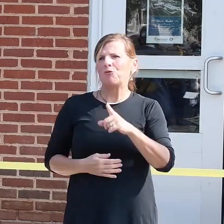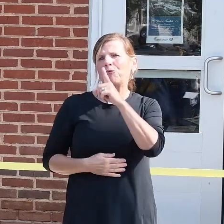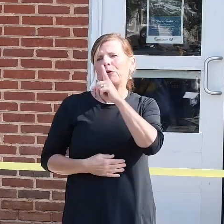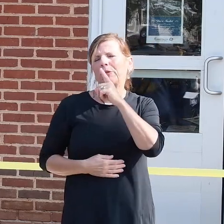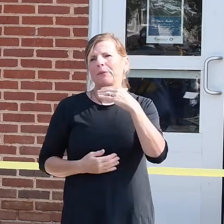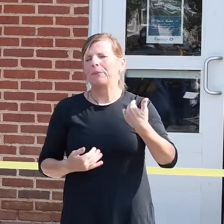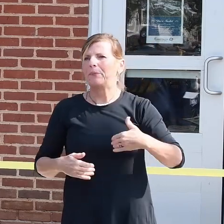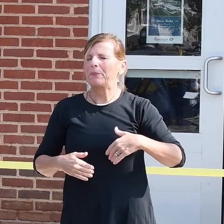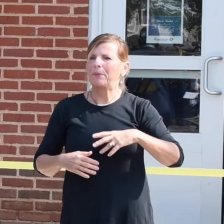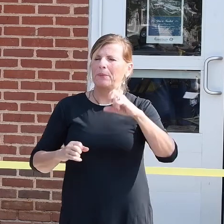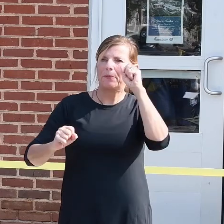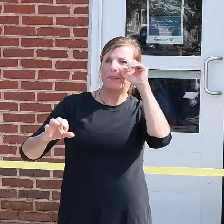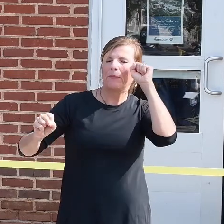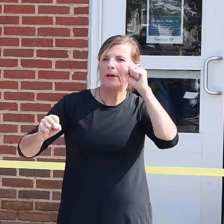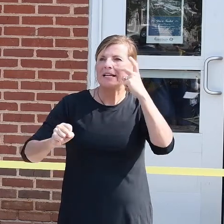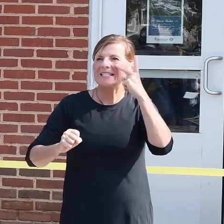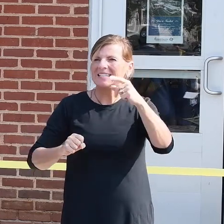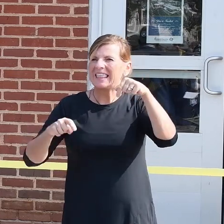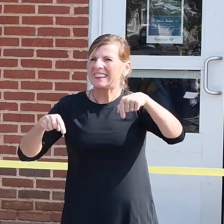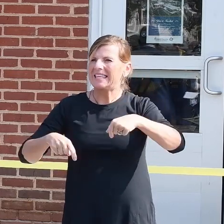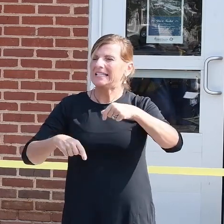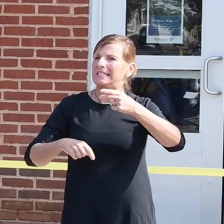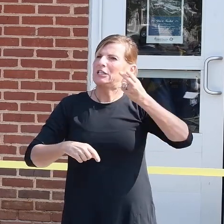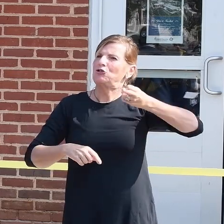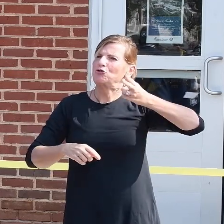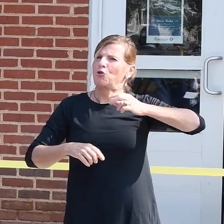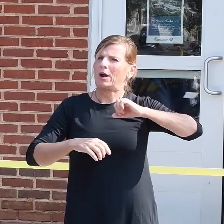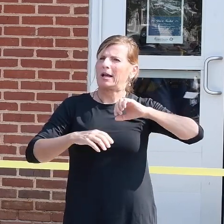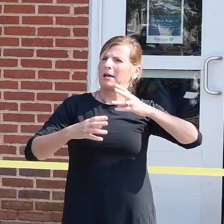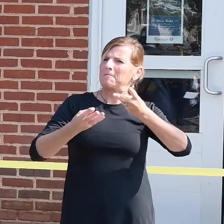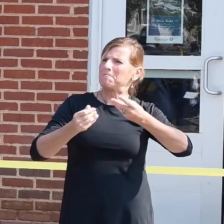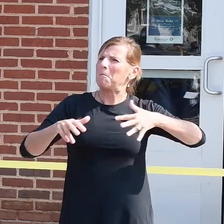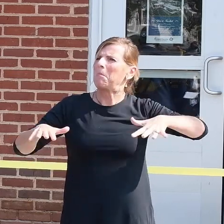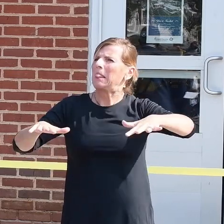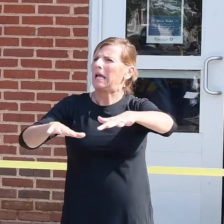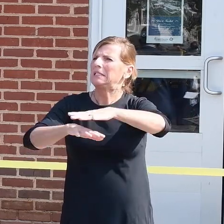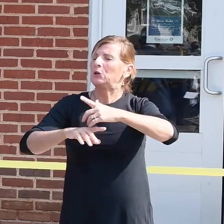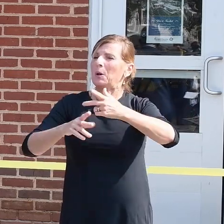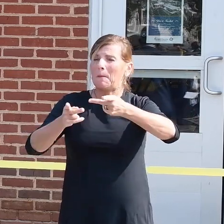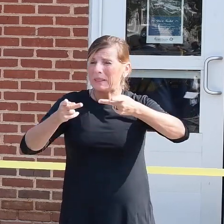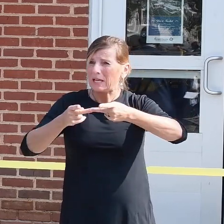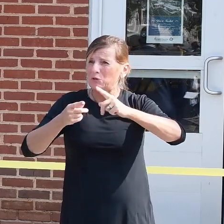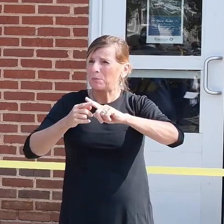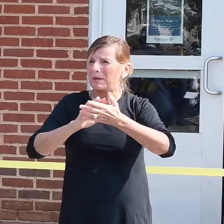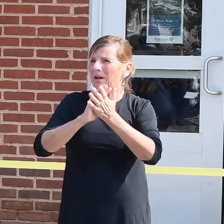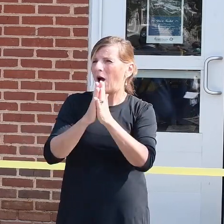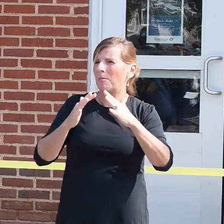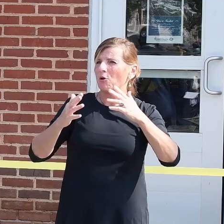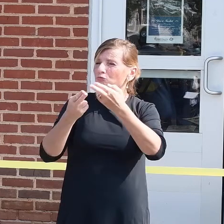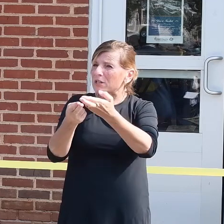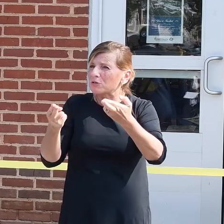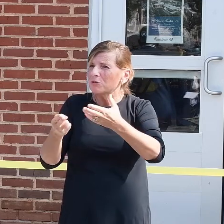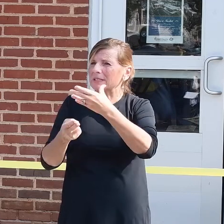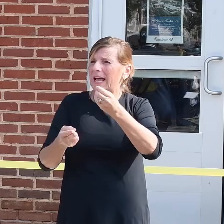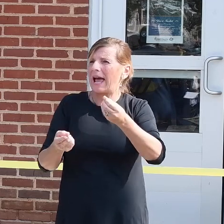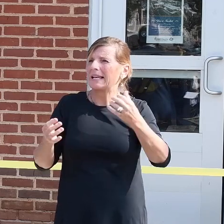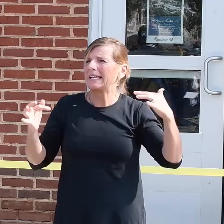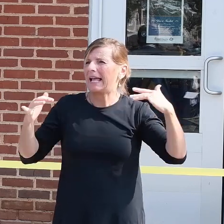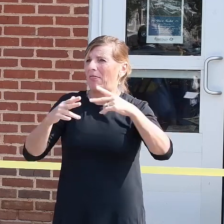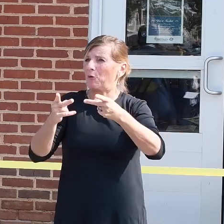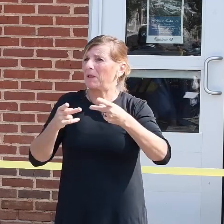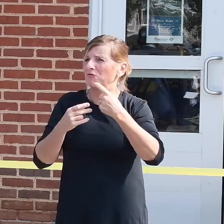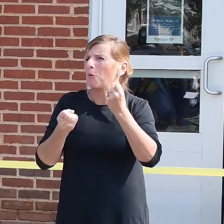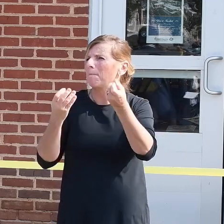remarkable to see this historic landmark launched to become a resource and gathering space where many Howard Countytonians come to